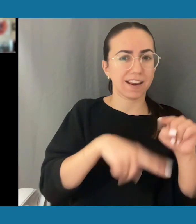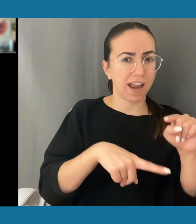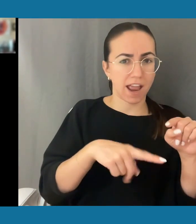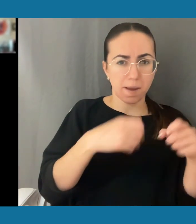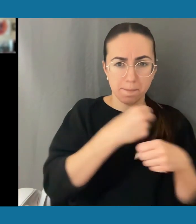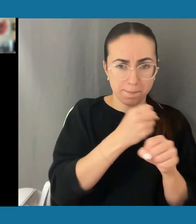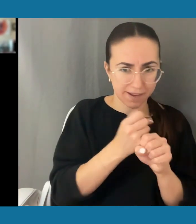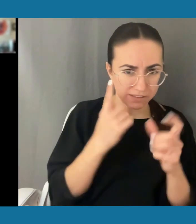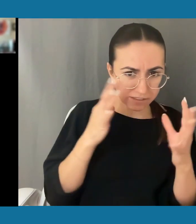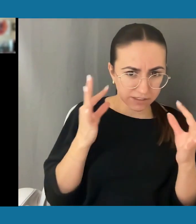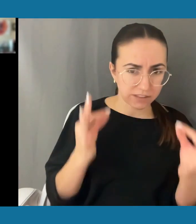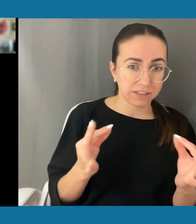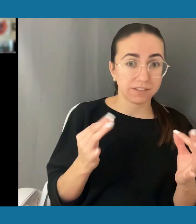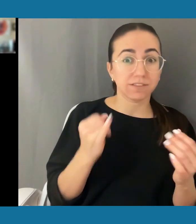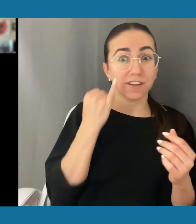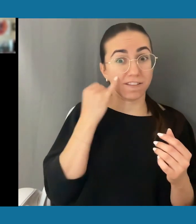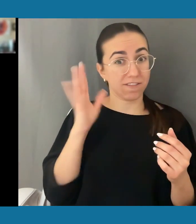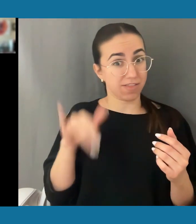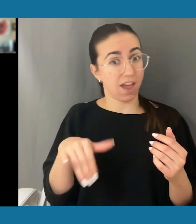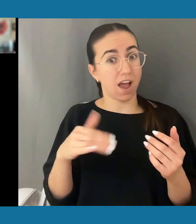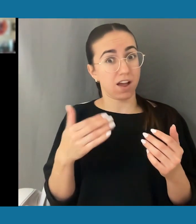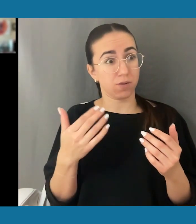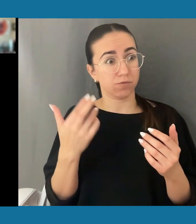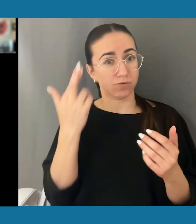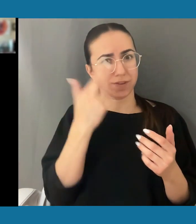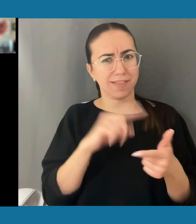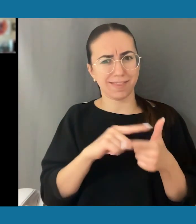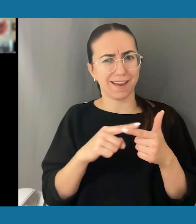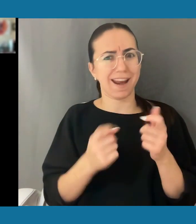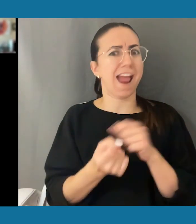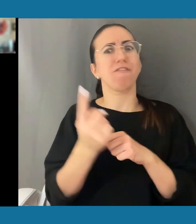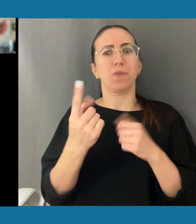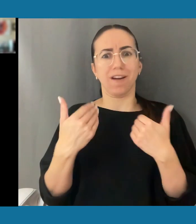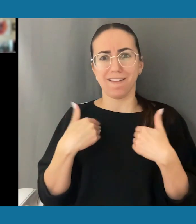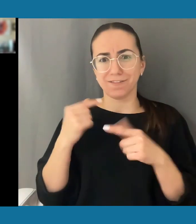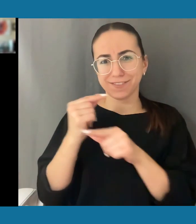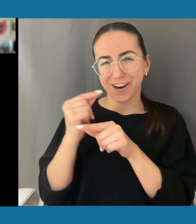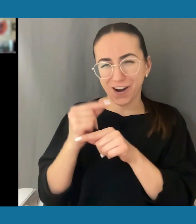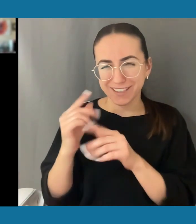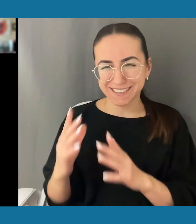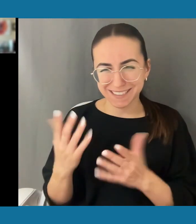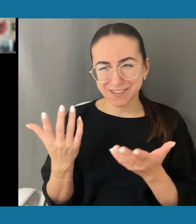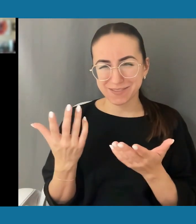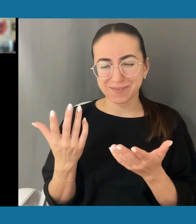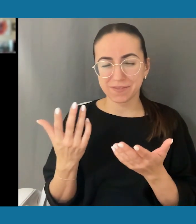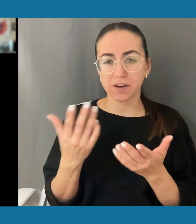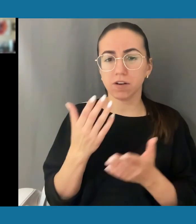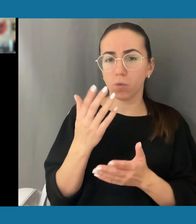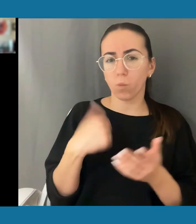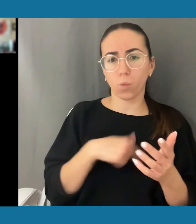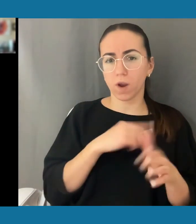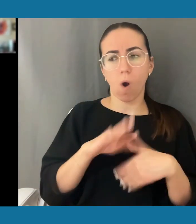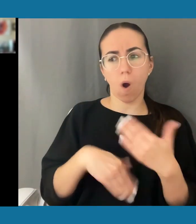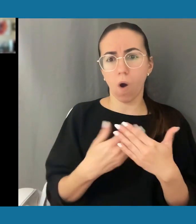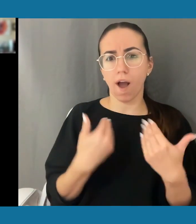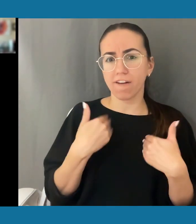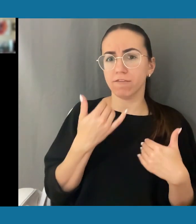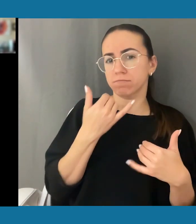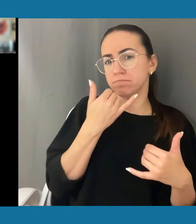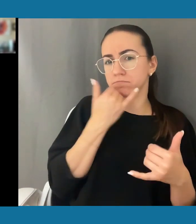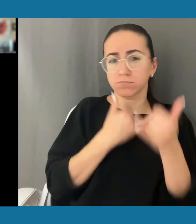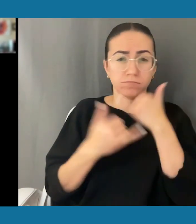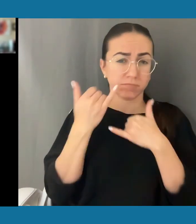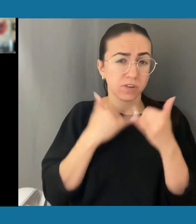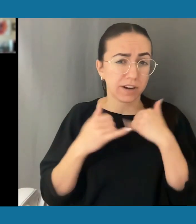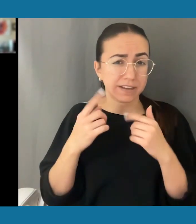be under a guardianship because we've all made poor decisions somewhere along the way in our lives. And, you know, that's how